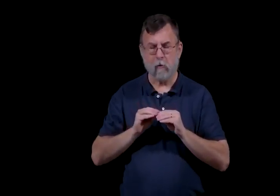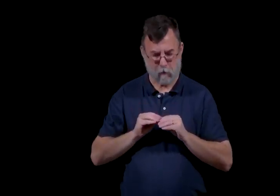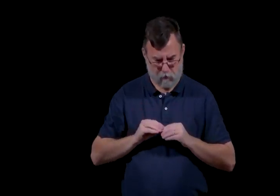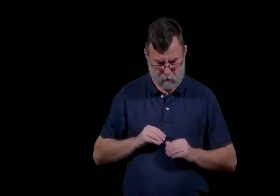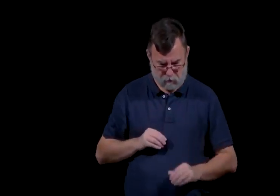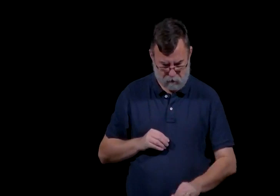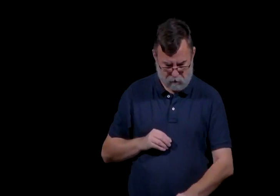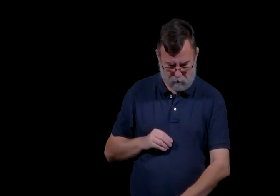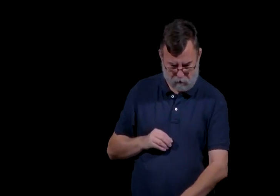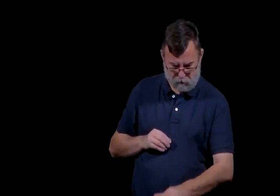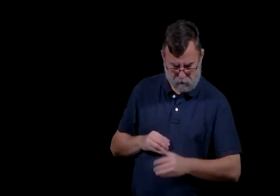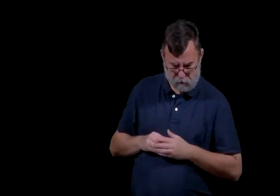them.